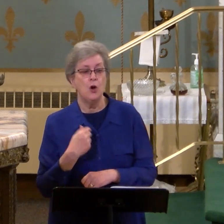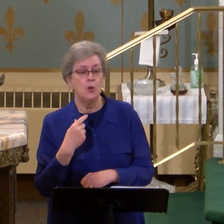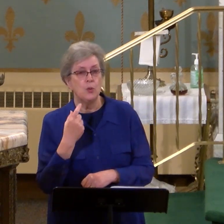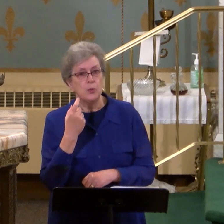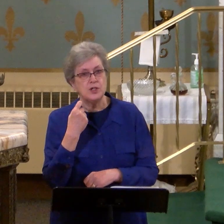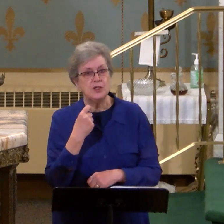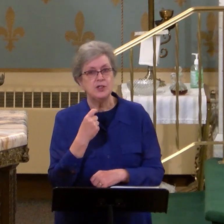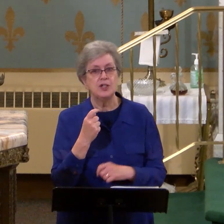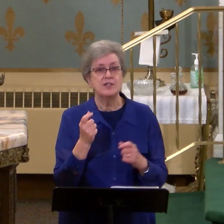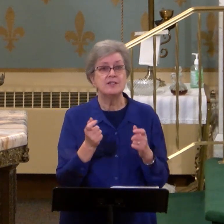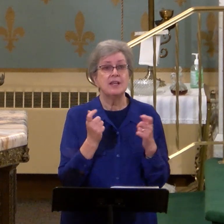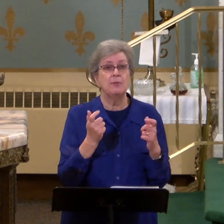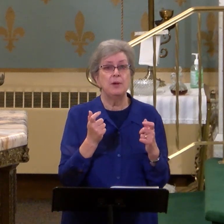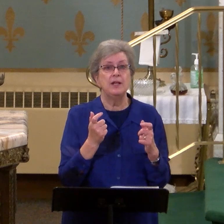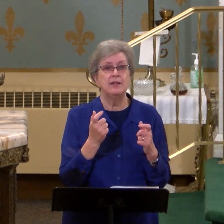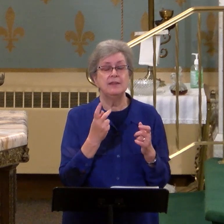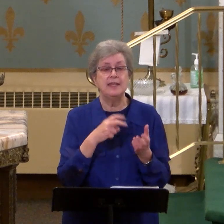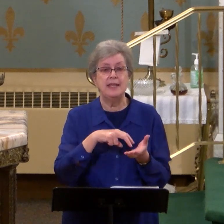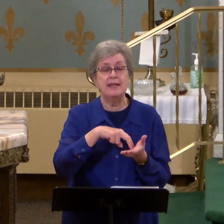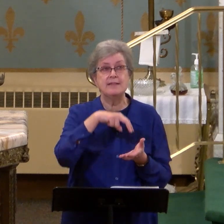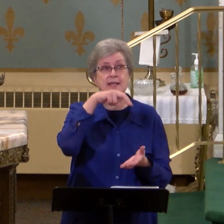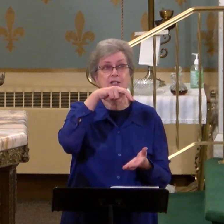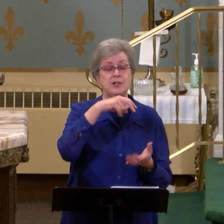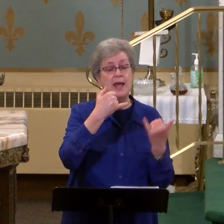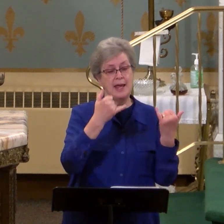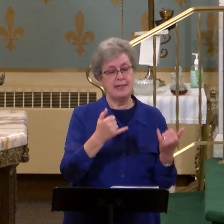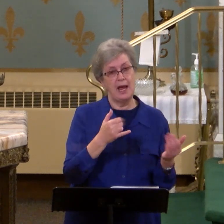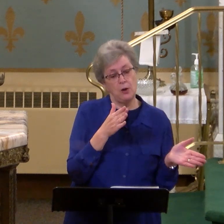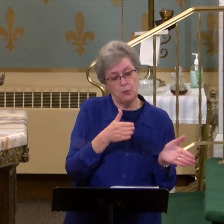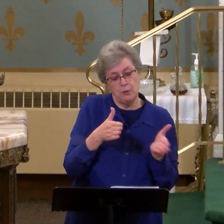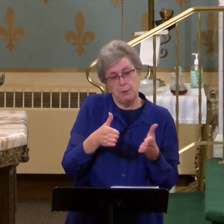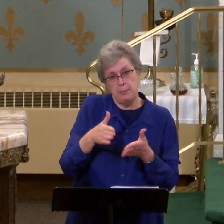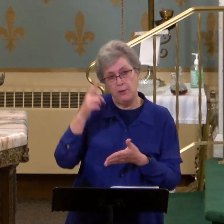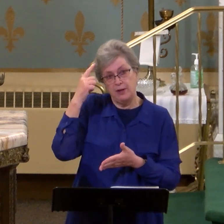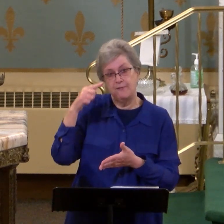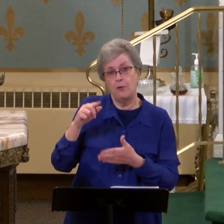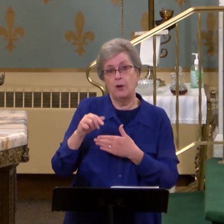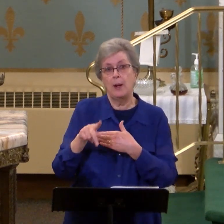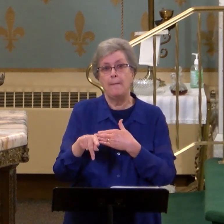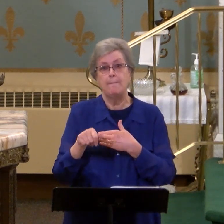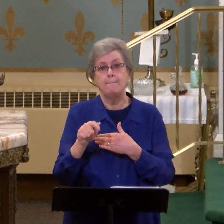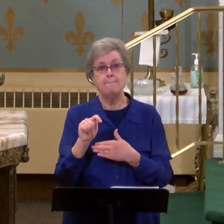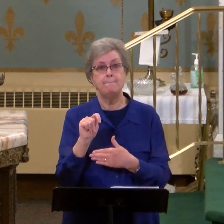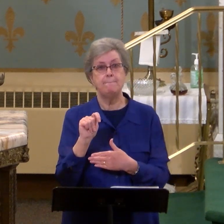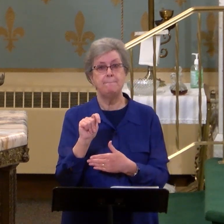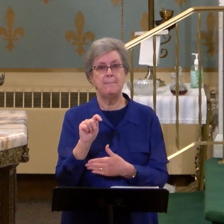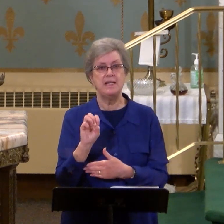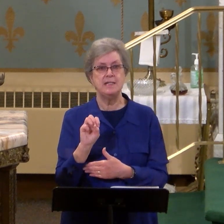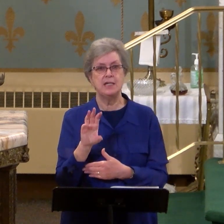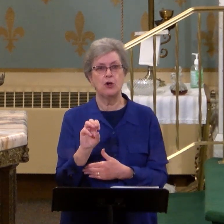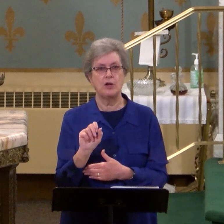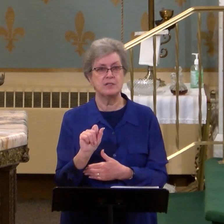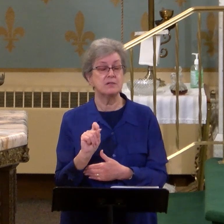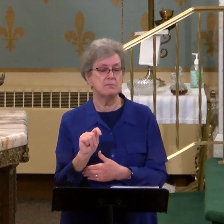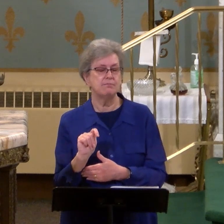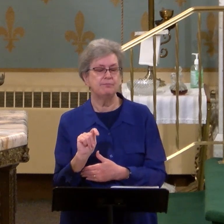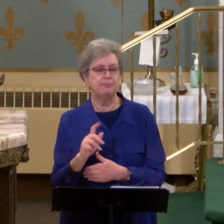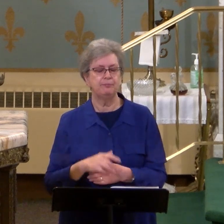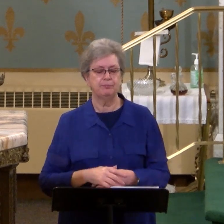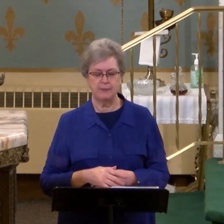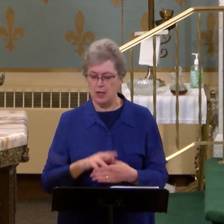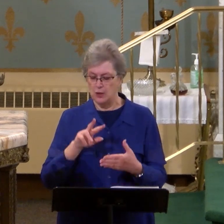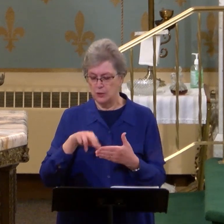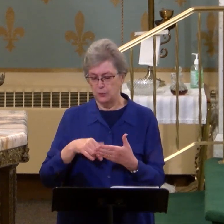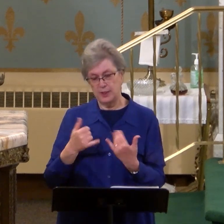and we're now preparing for Pentecost and the descent of the Holy Spirit. The readings